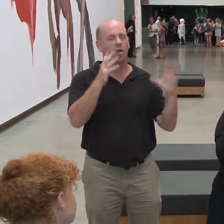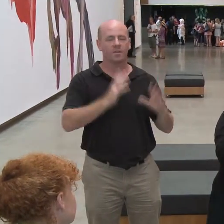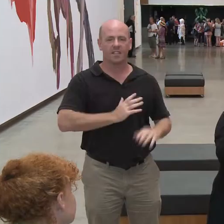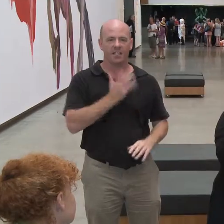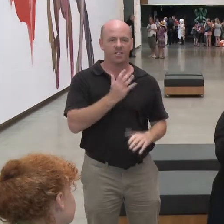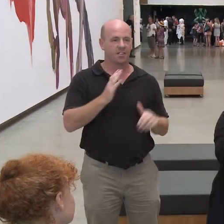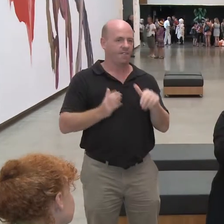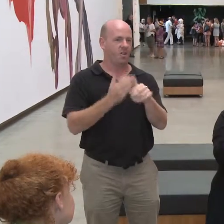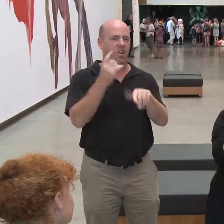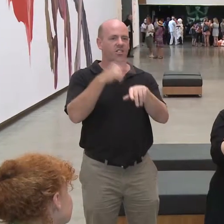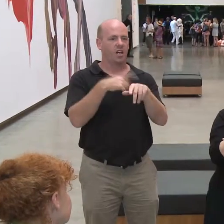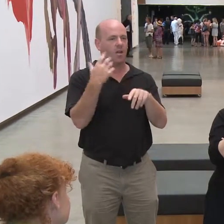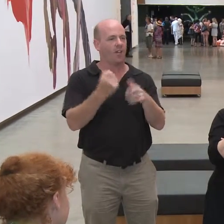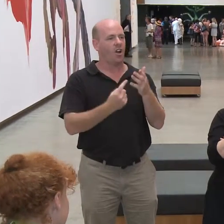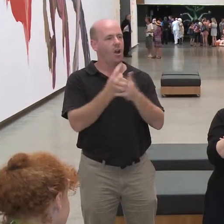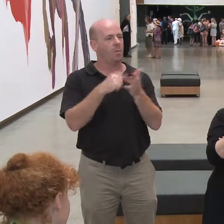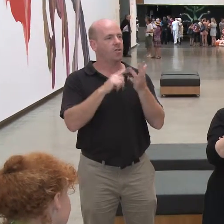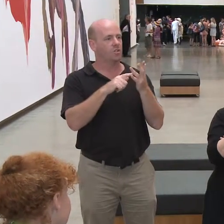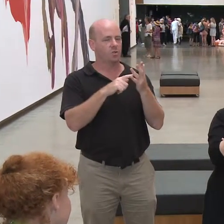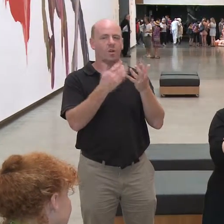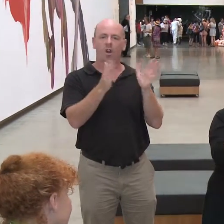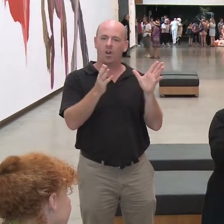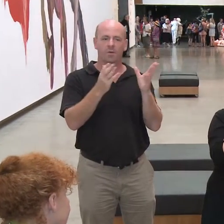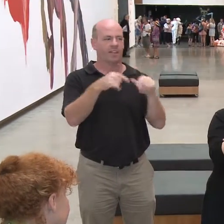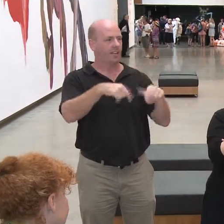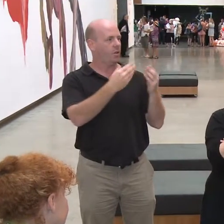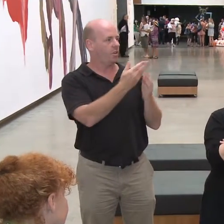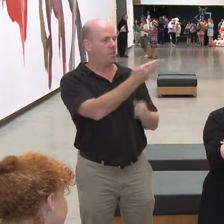first time that we've had the opportunity to work with Rose at